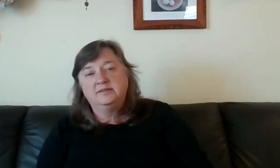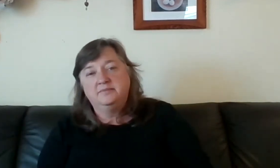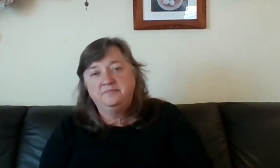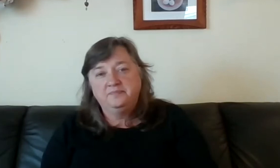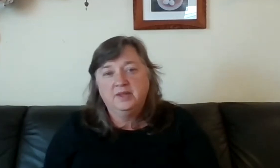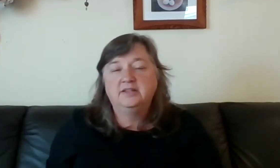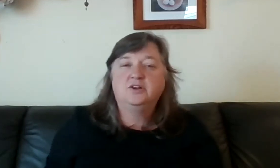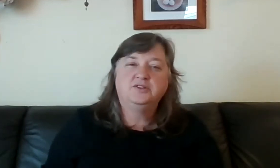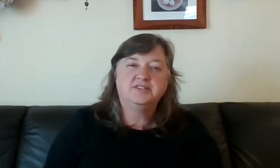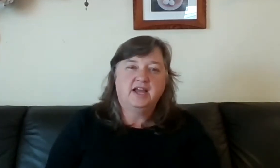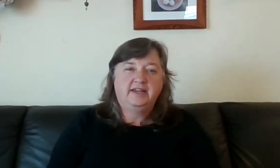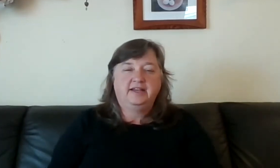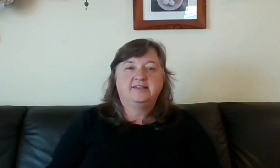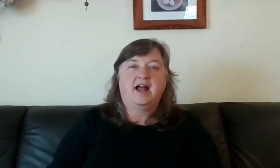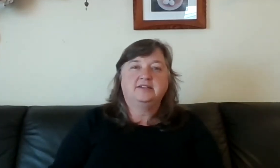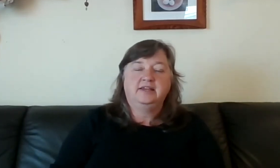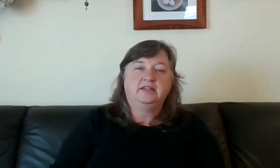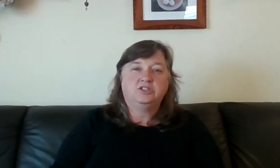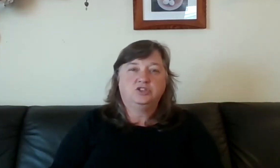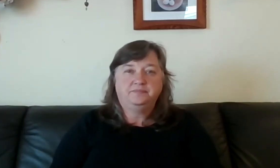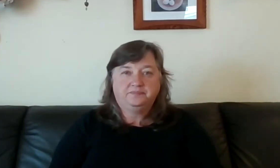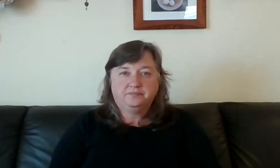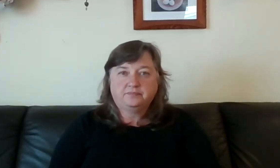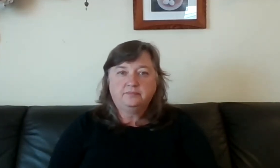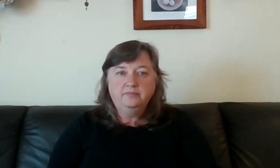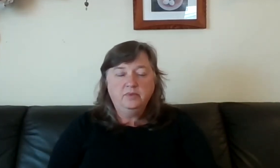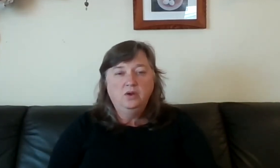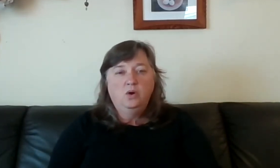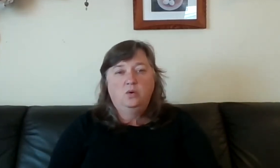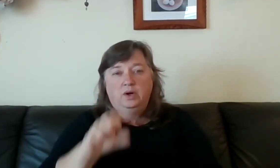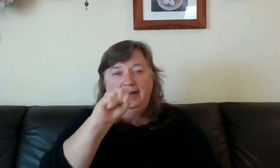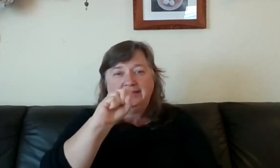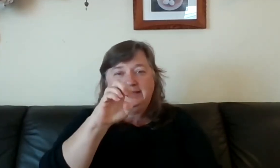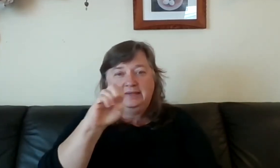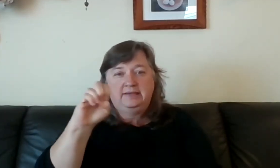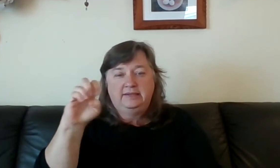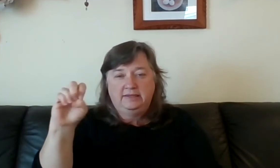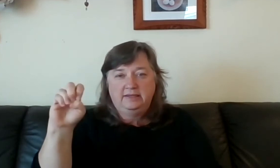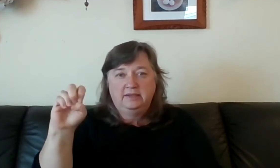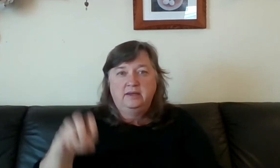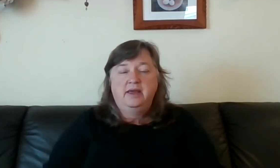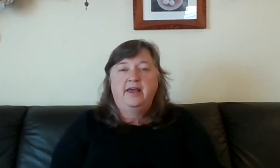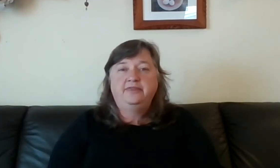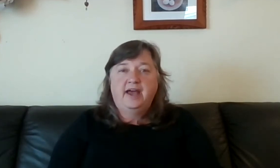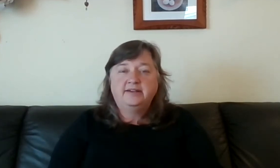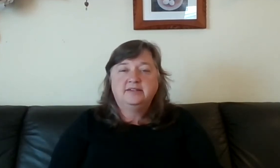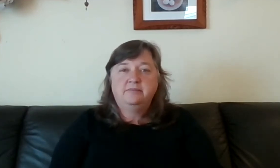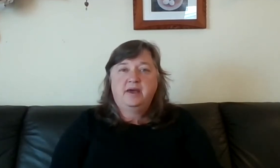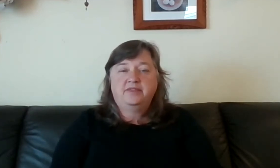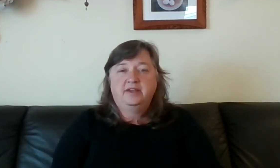signs. It's called Signing Exact English, or SEE. And that is a method